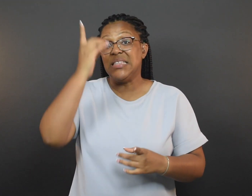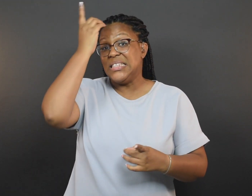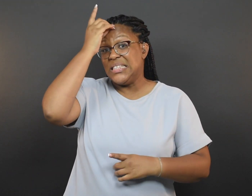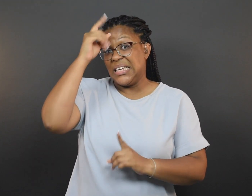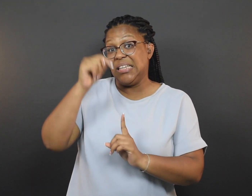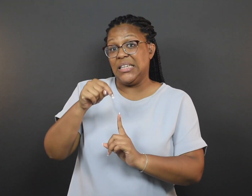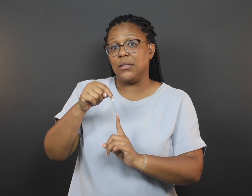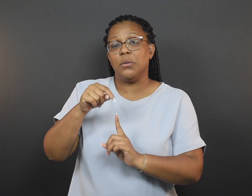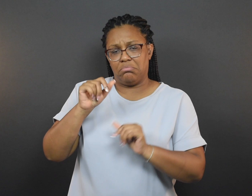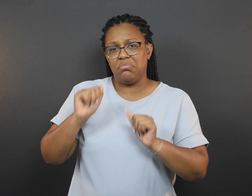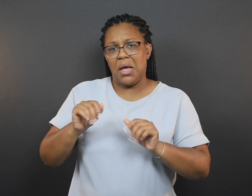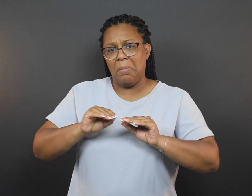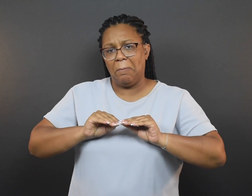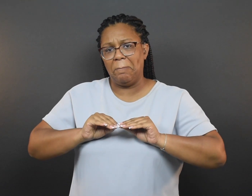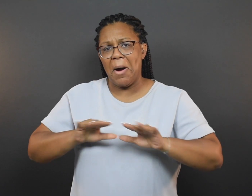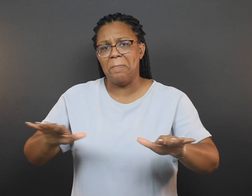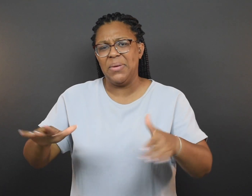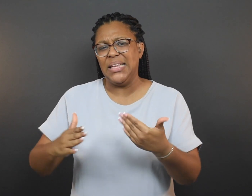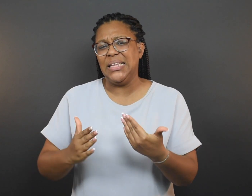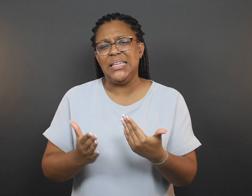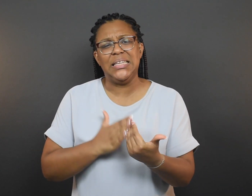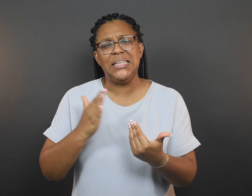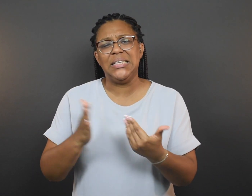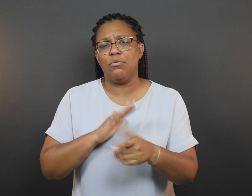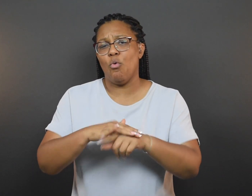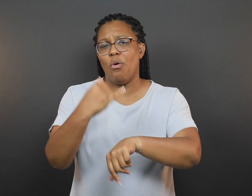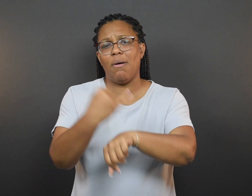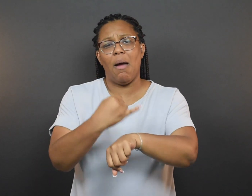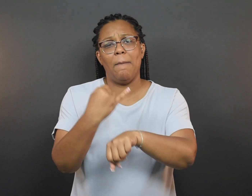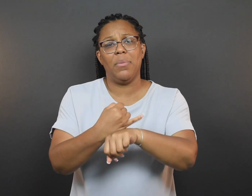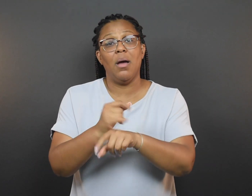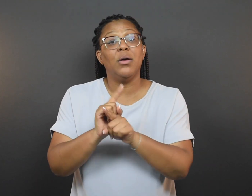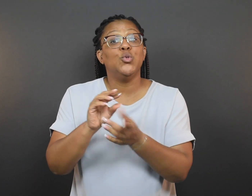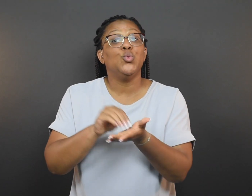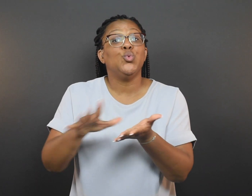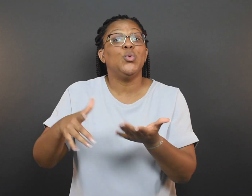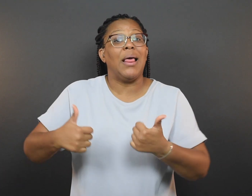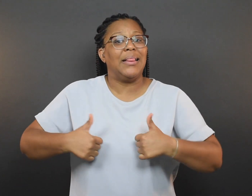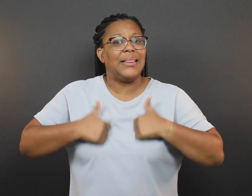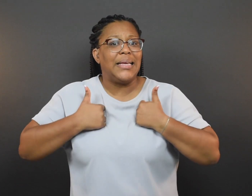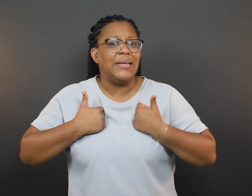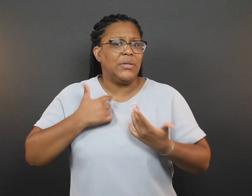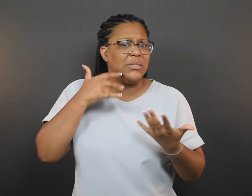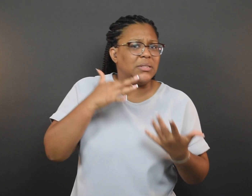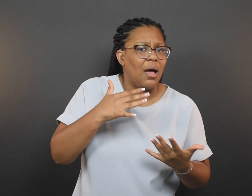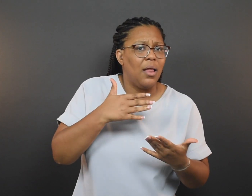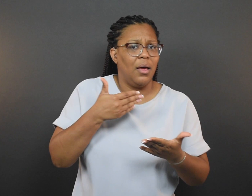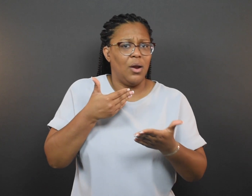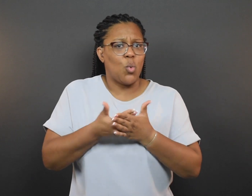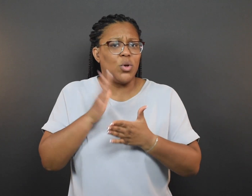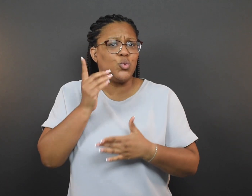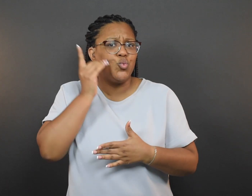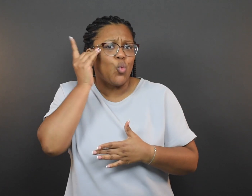Diseases can spread easily on campus as students live and study in close